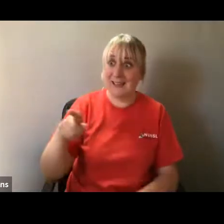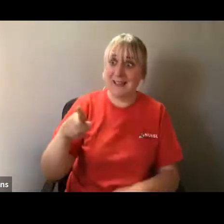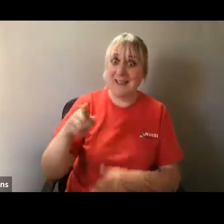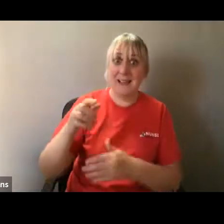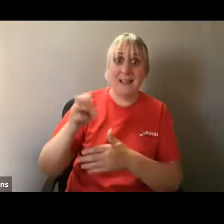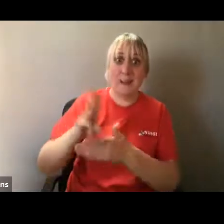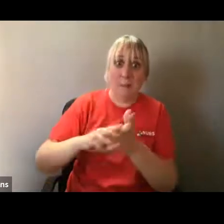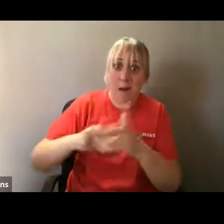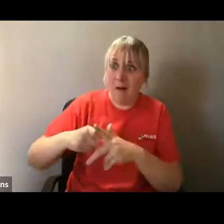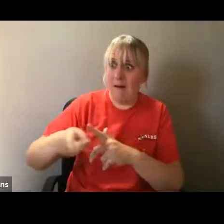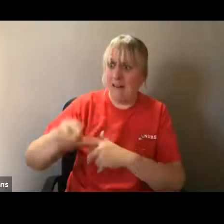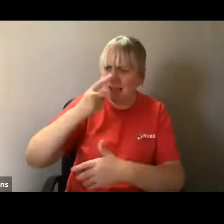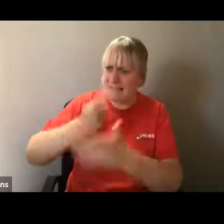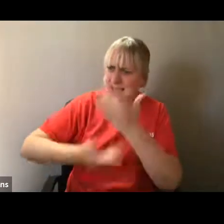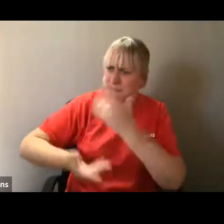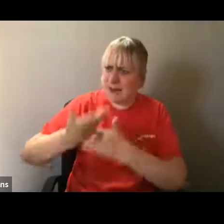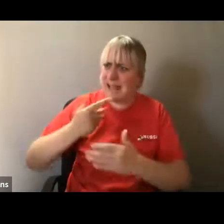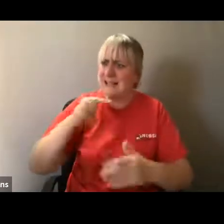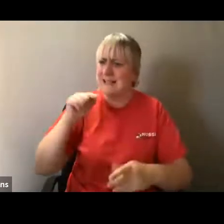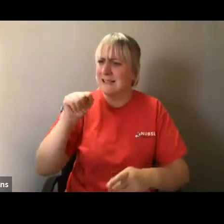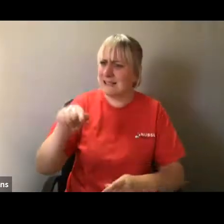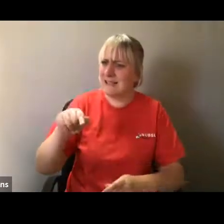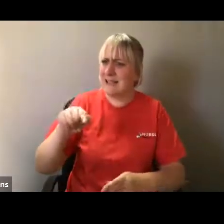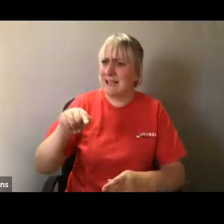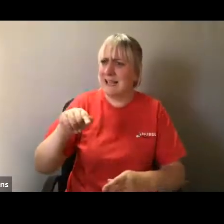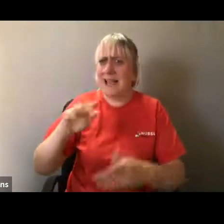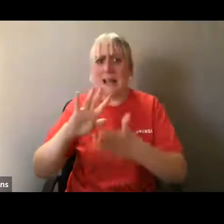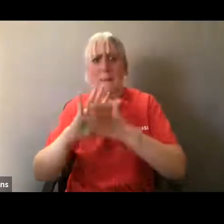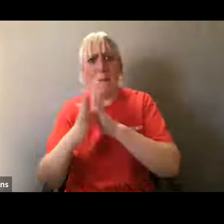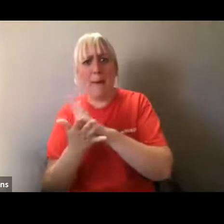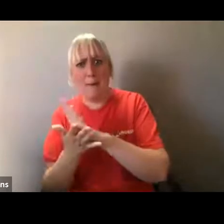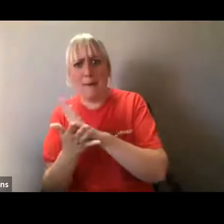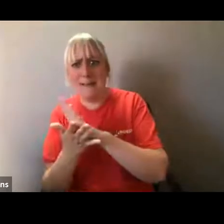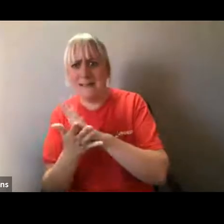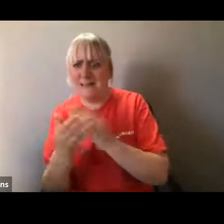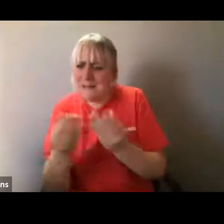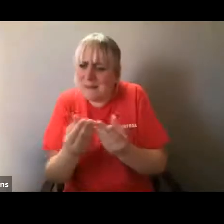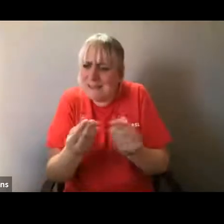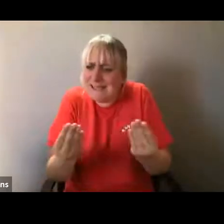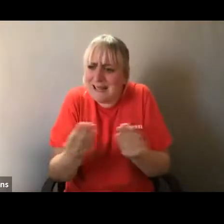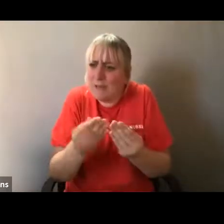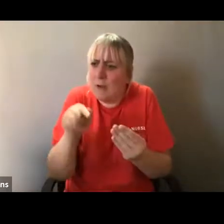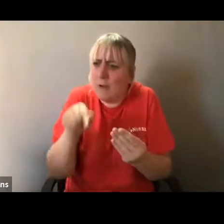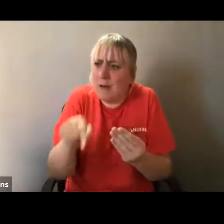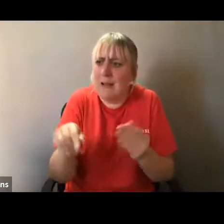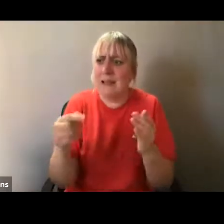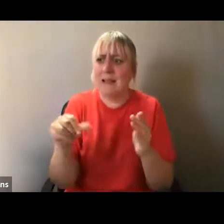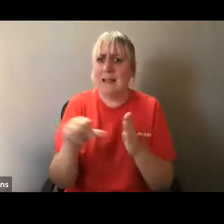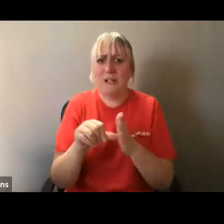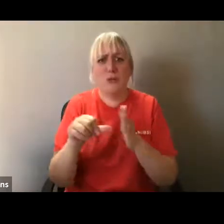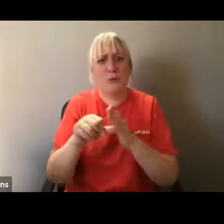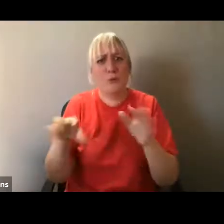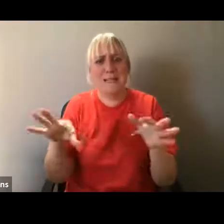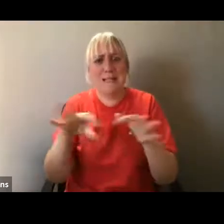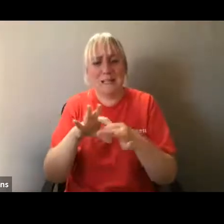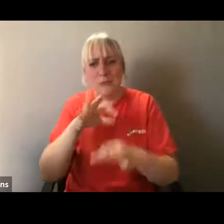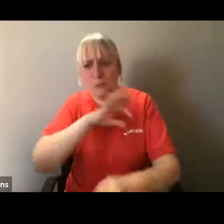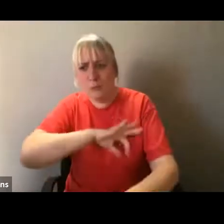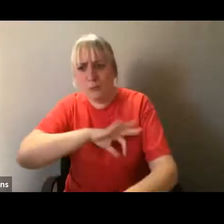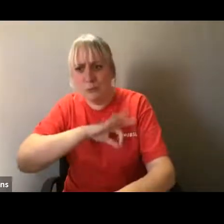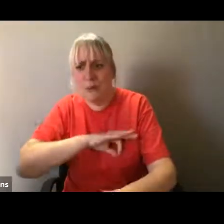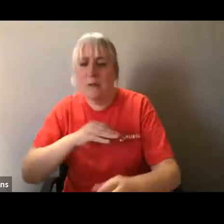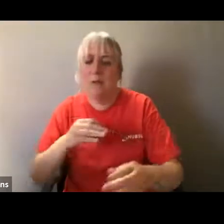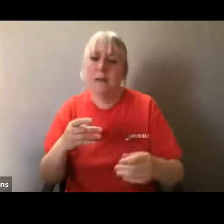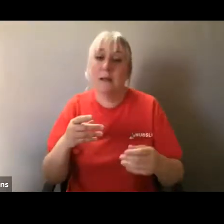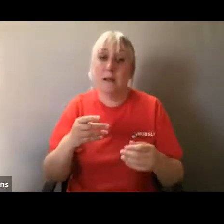of impairment as a material deficit, which is explained in the book, far better than I can. I want to also